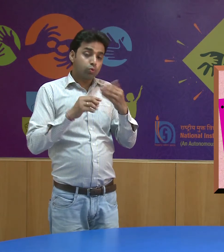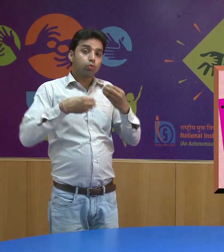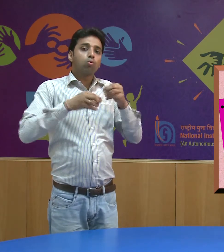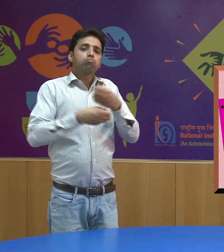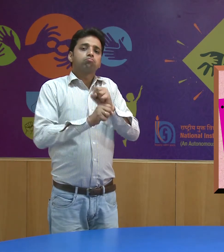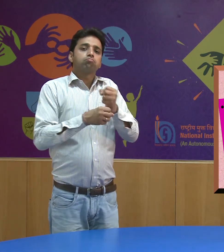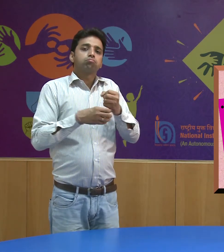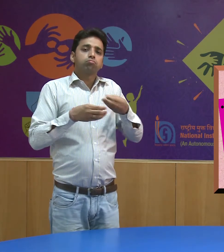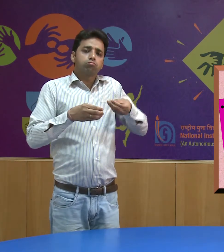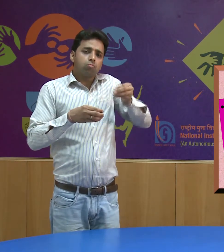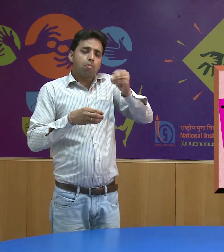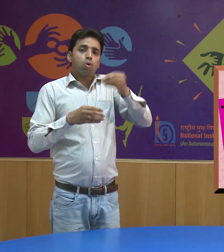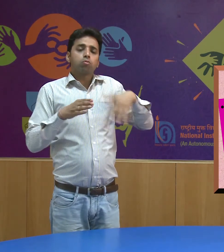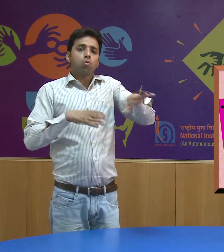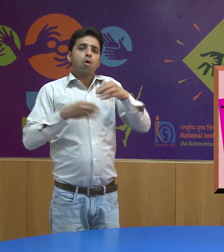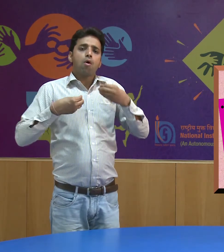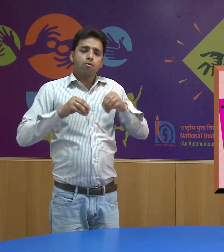the facilities in them.